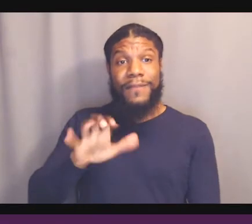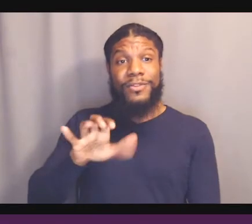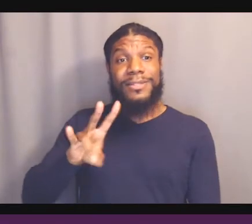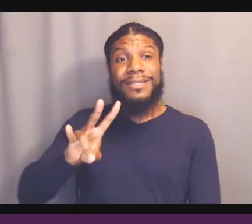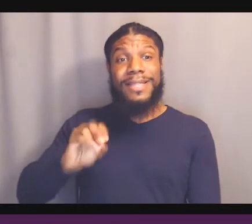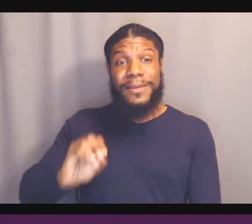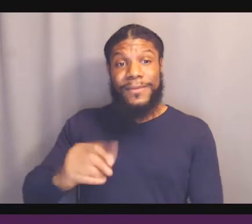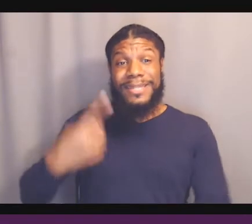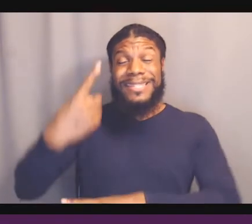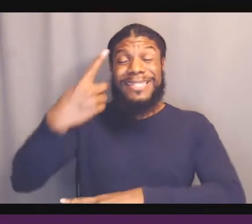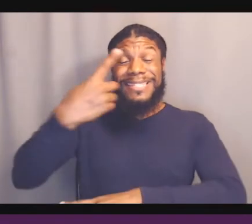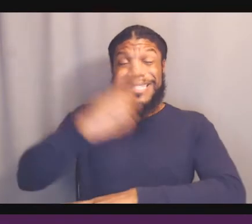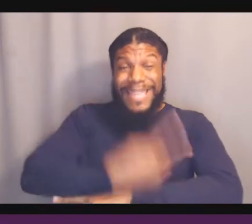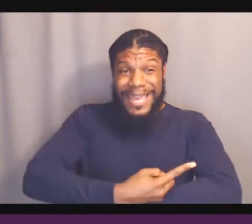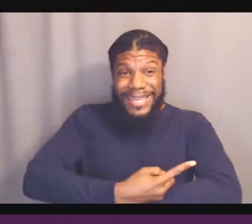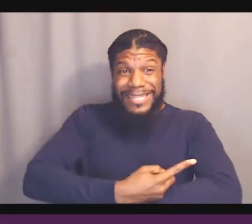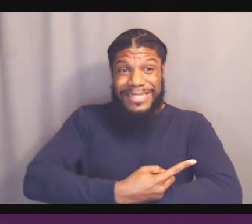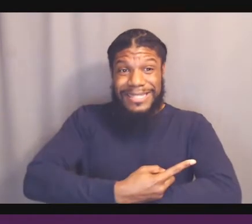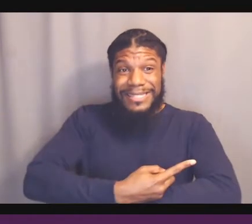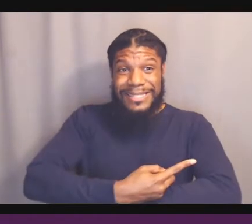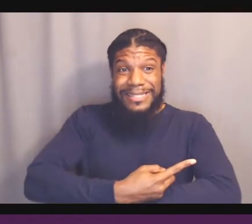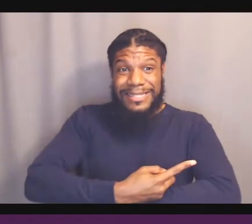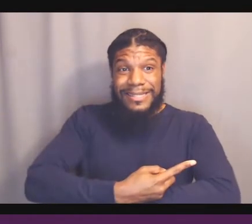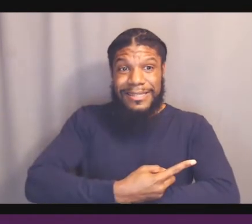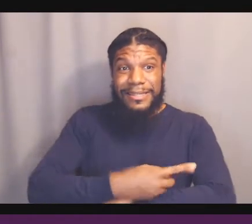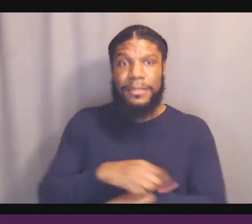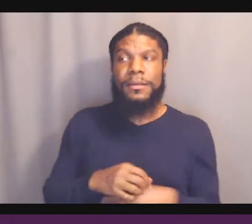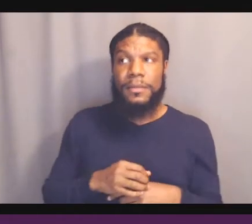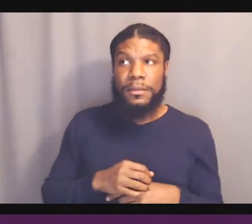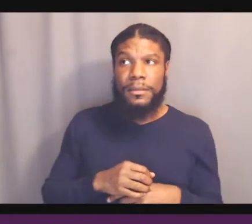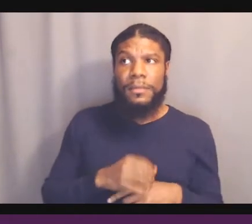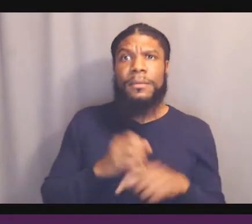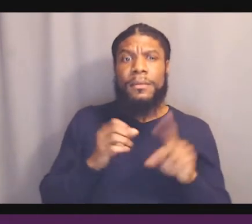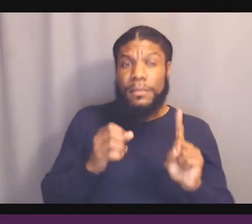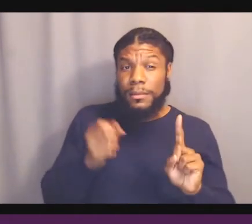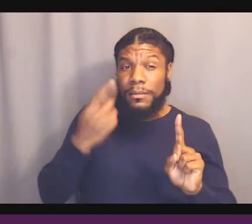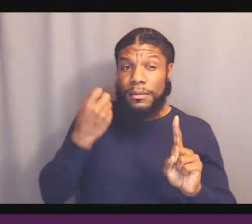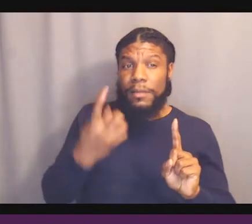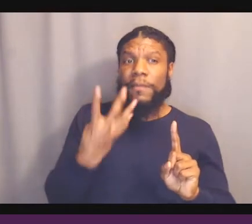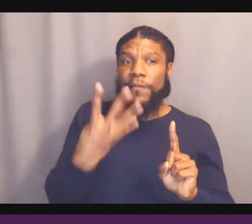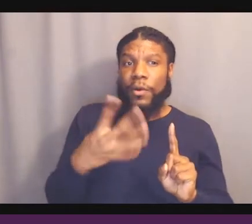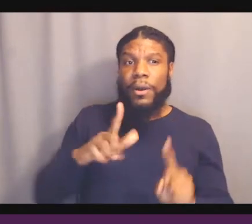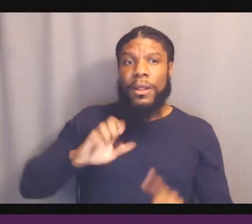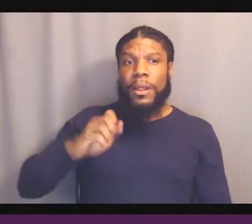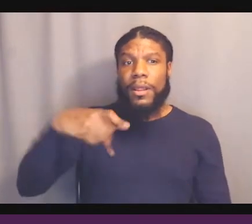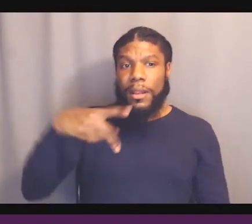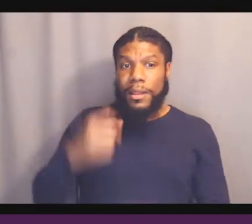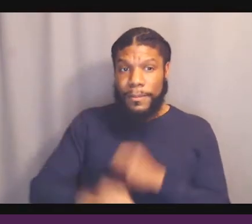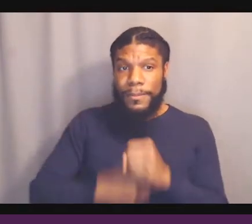days, not counting four leap year days, which makes it